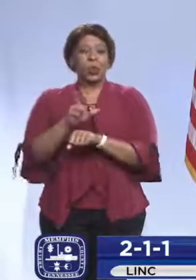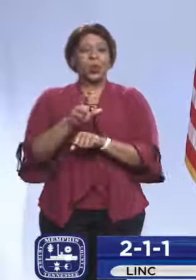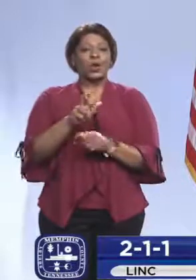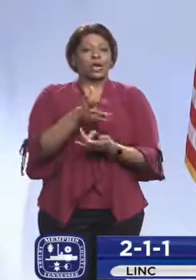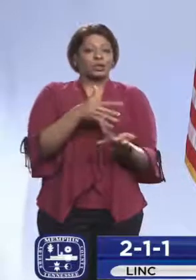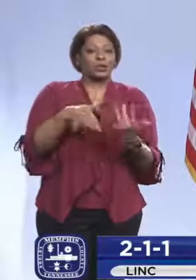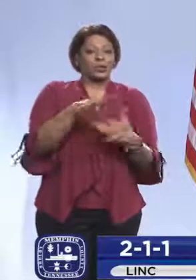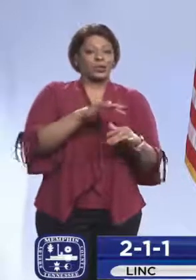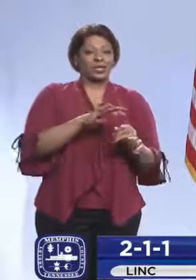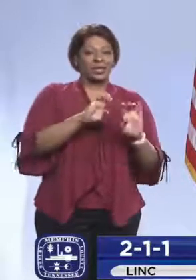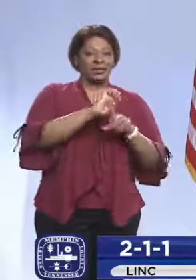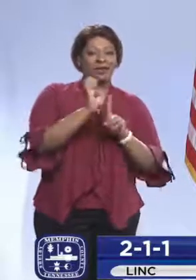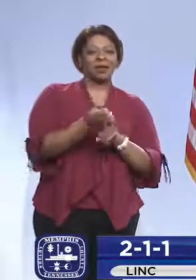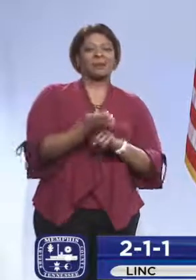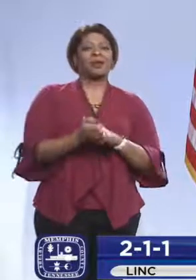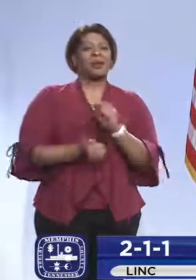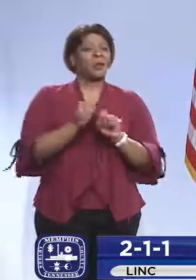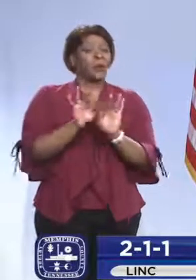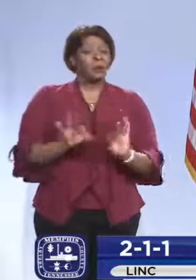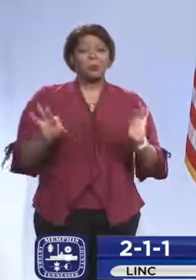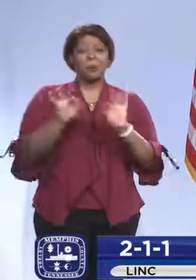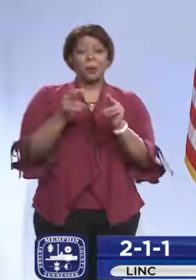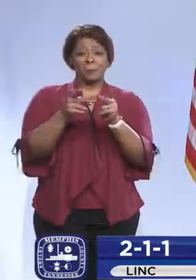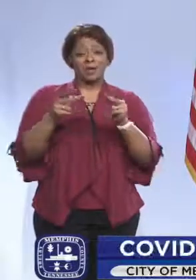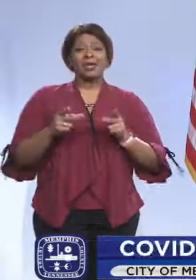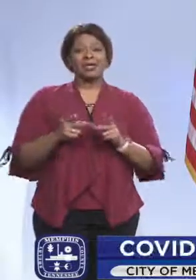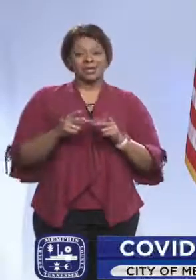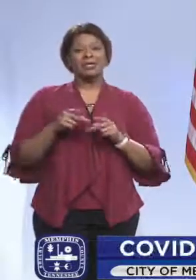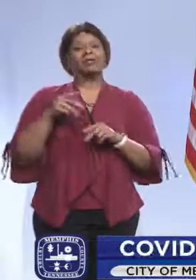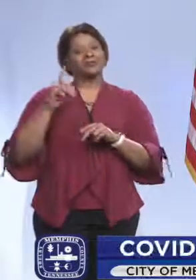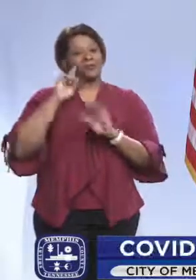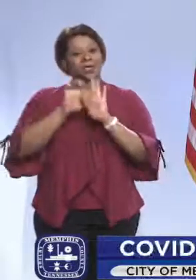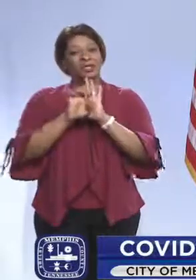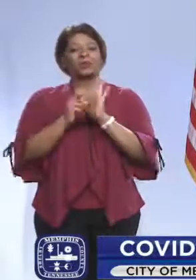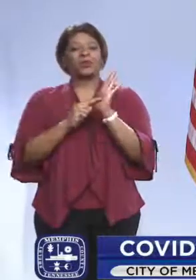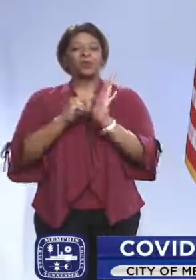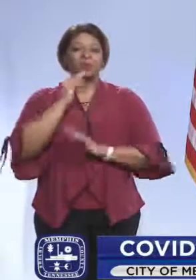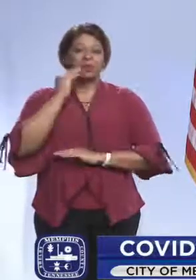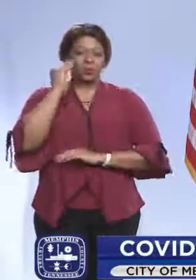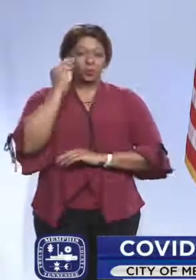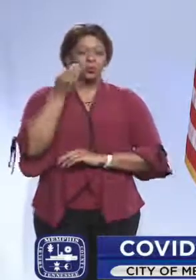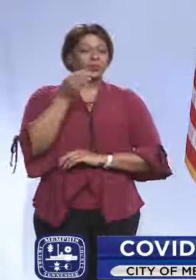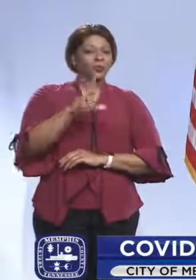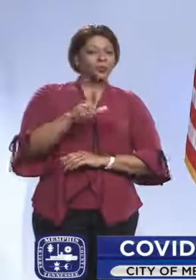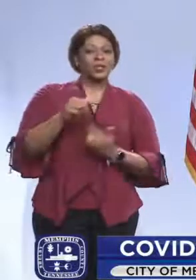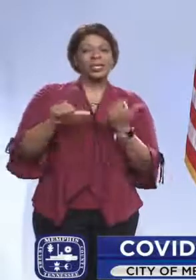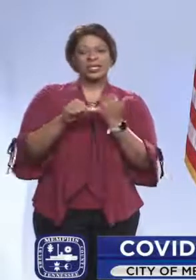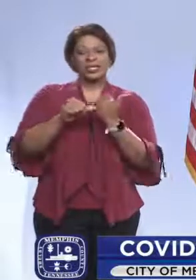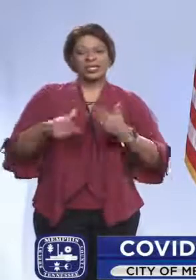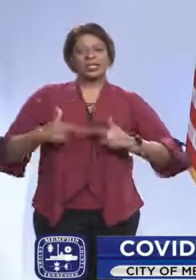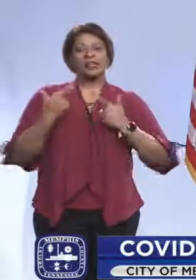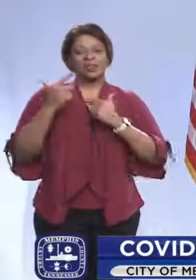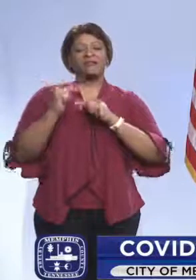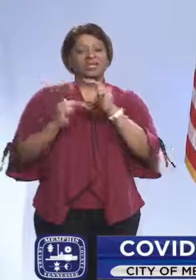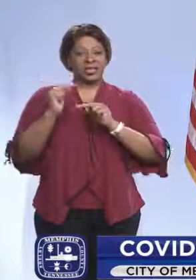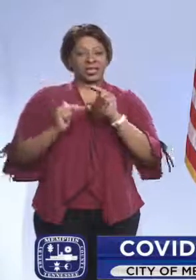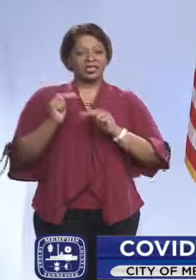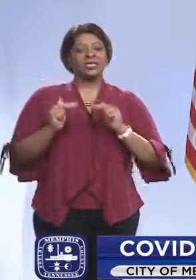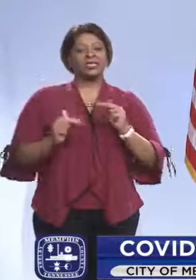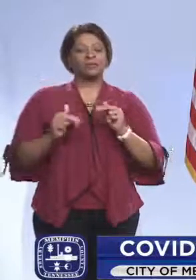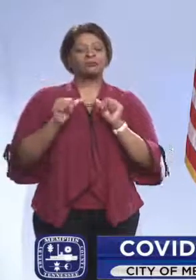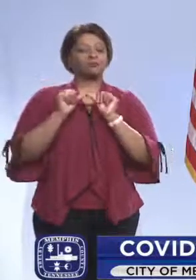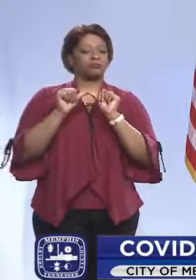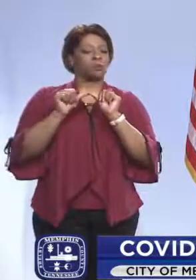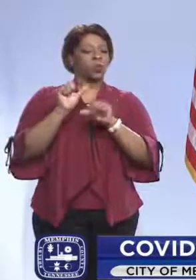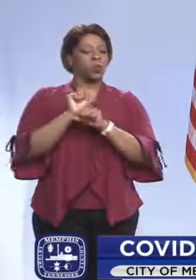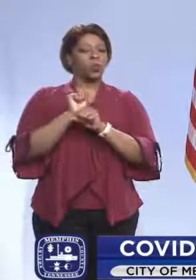settings, and one of the most critical places is in nursing home facilities or assisted living. We continue to